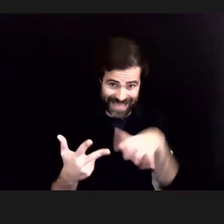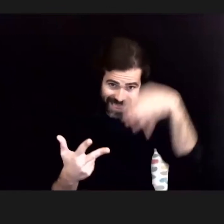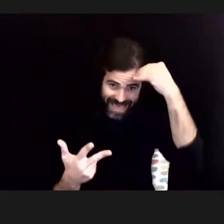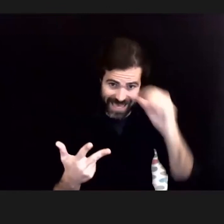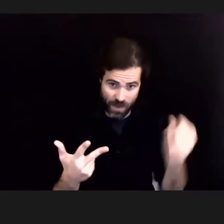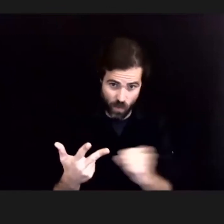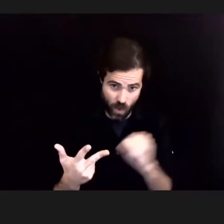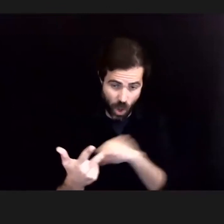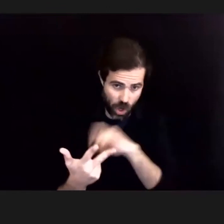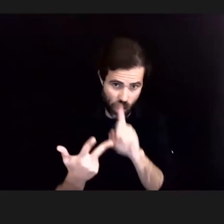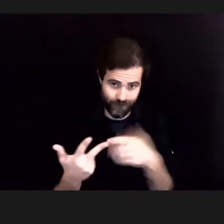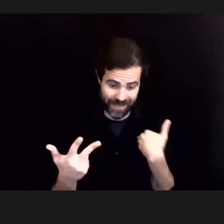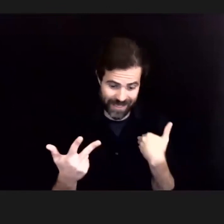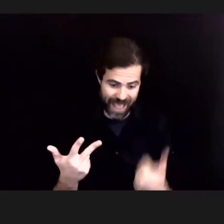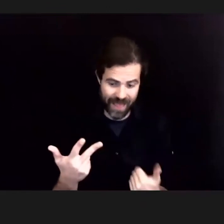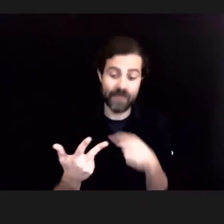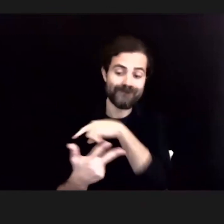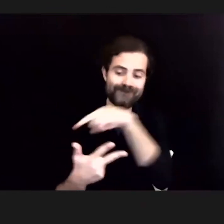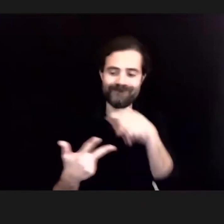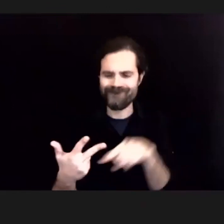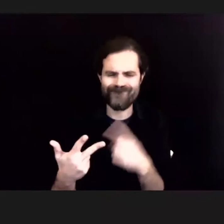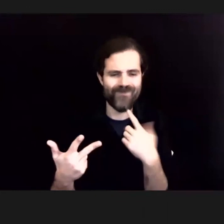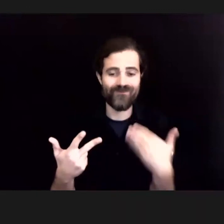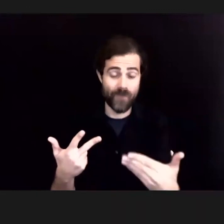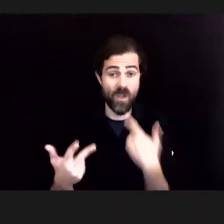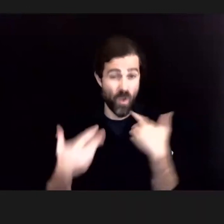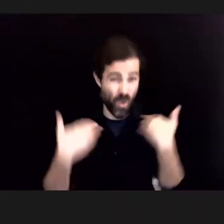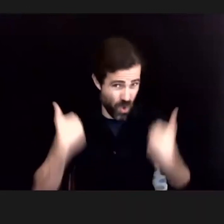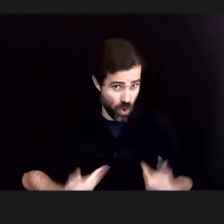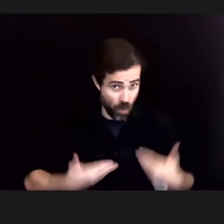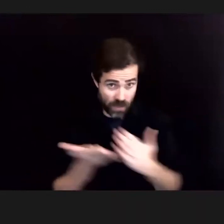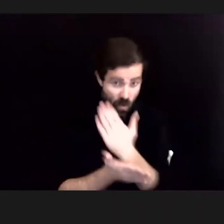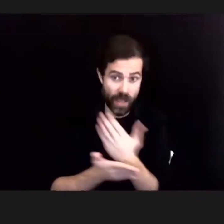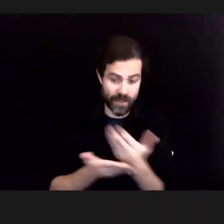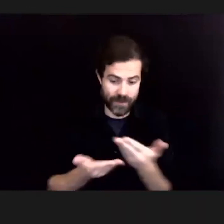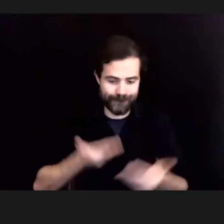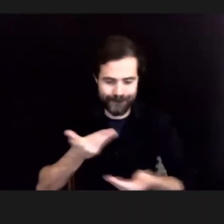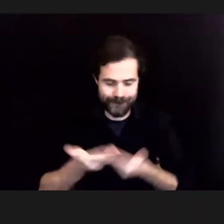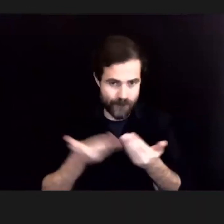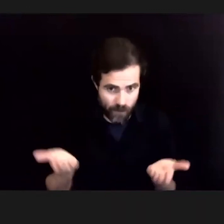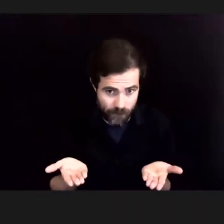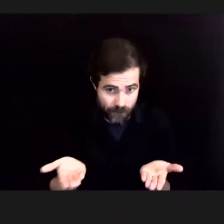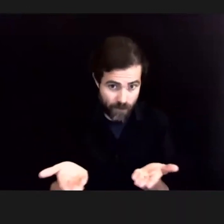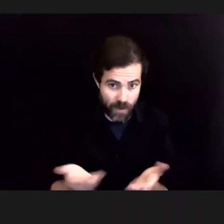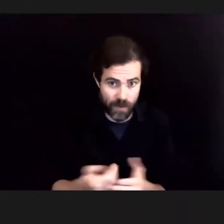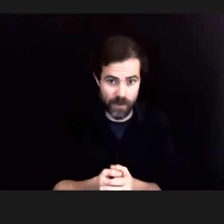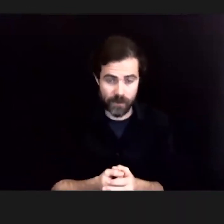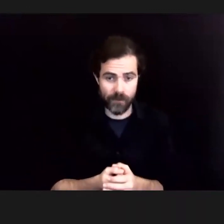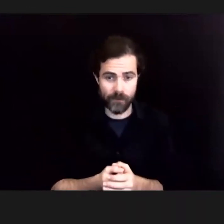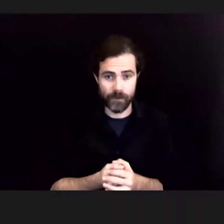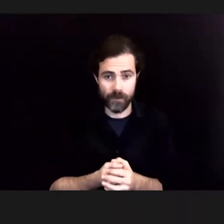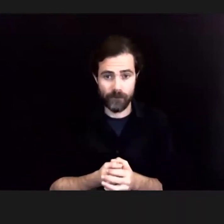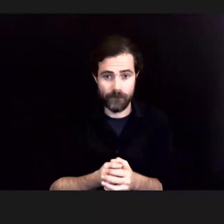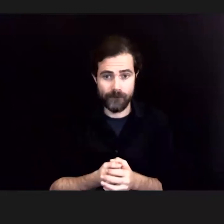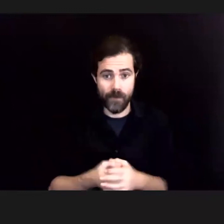human rights. But also, it needs support for the service providers so that they could have lifelong